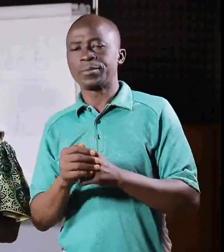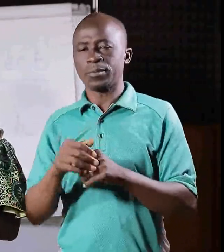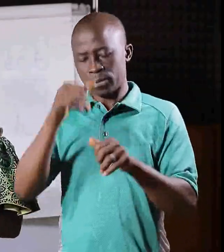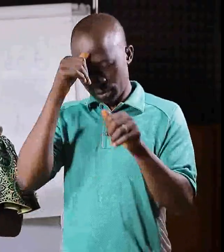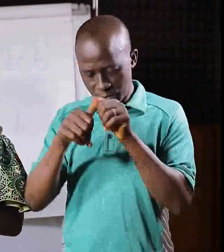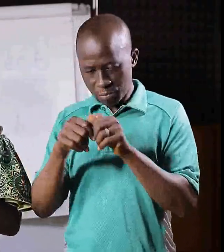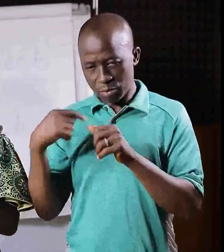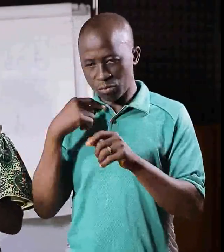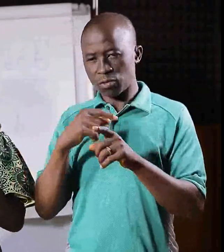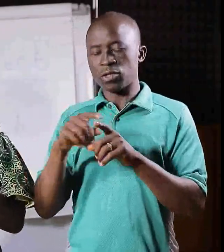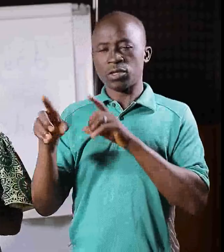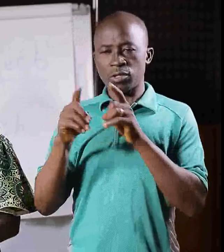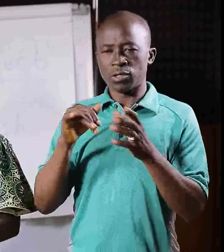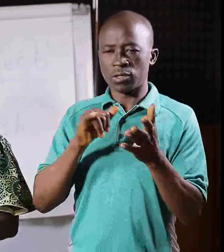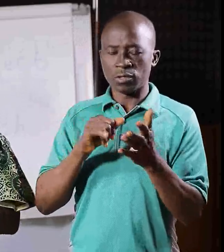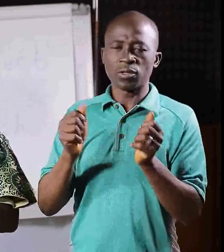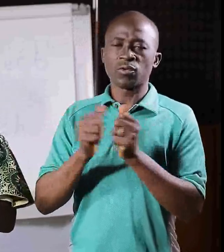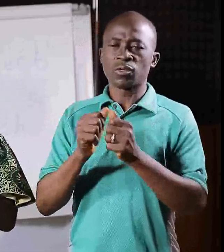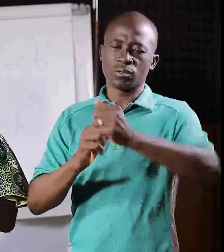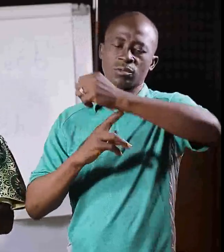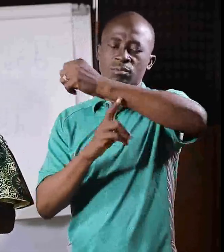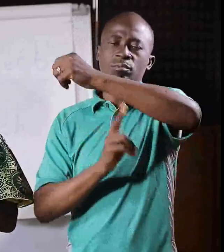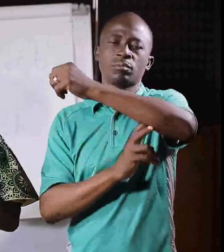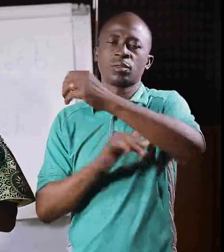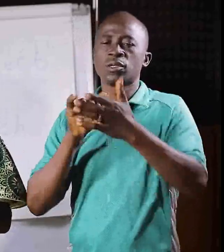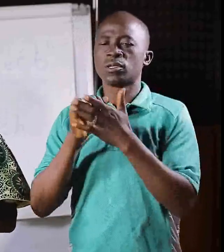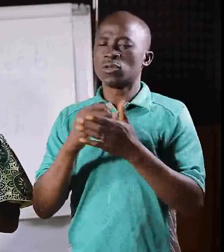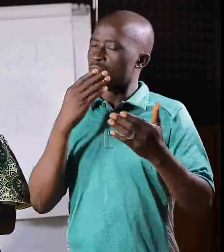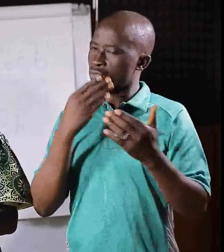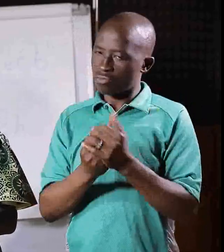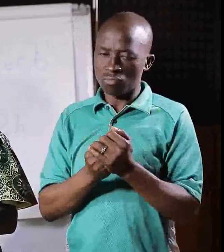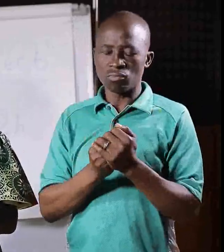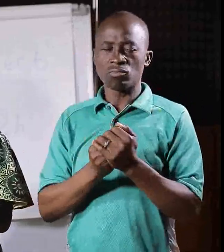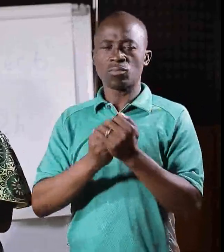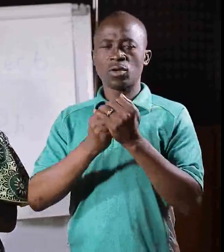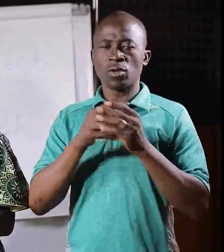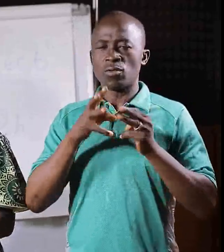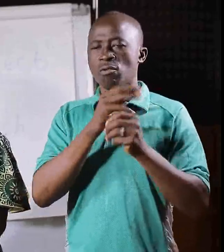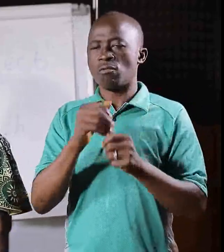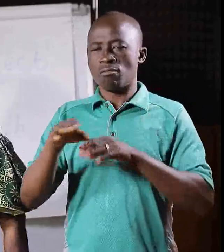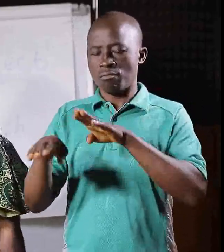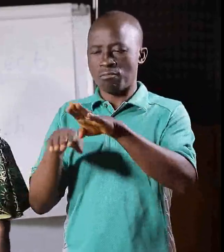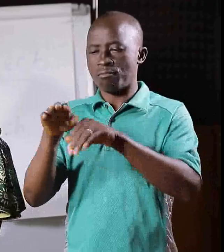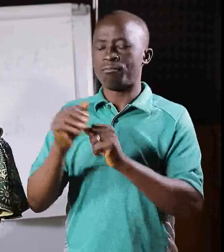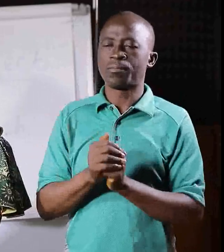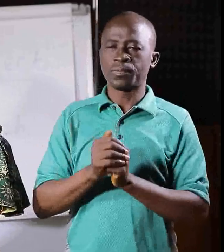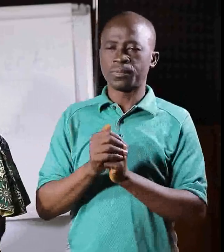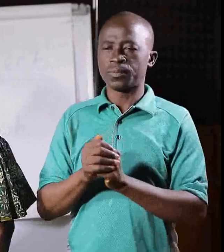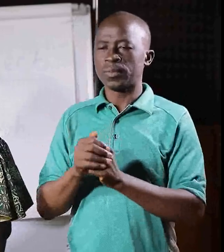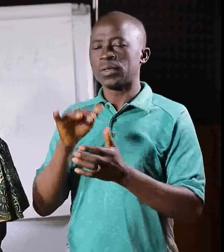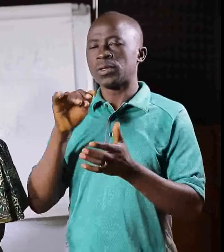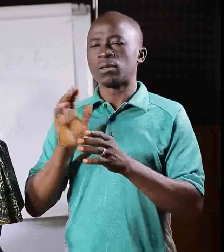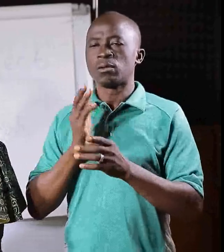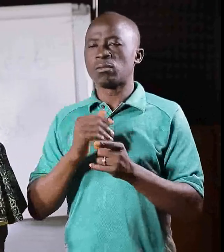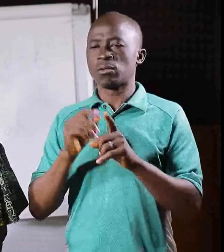our illustration with a bridge. That is a very good means of channel of movement. So our transistors